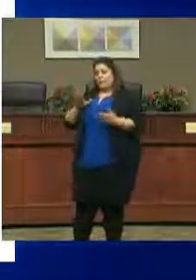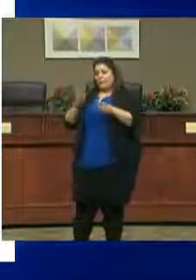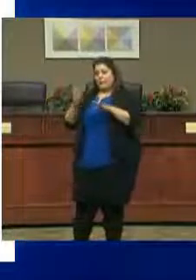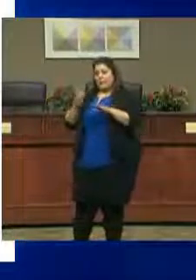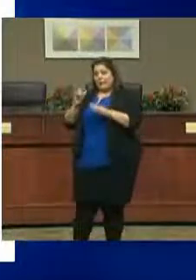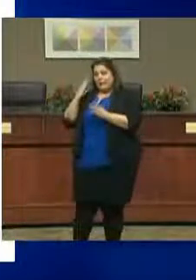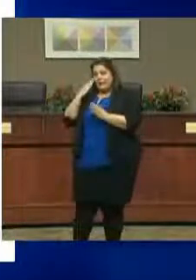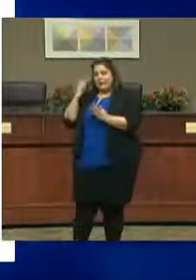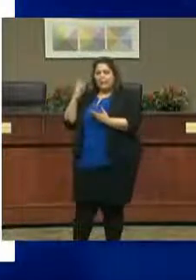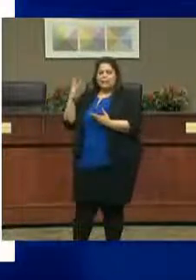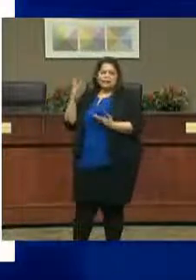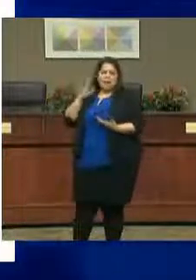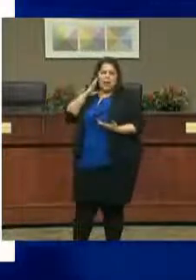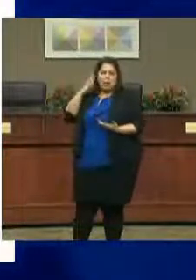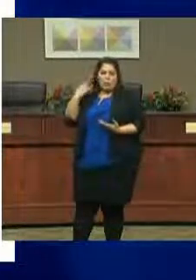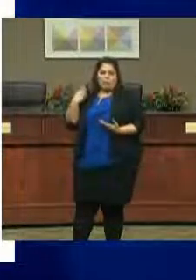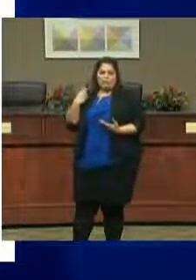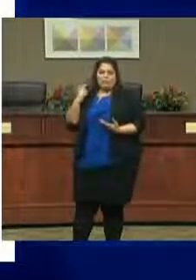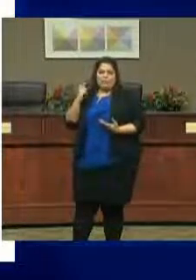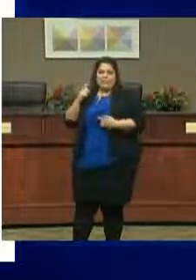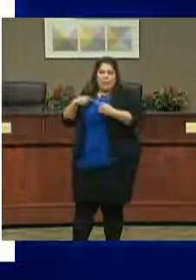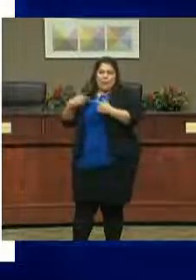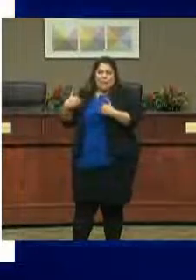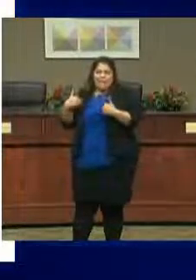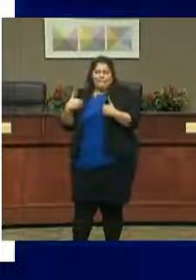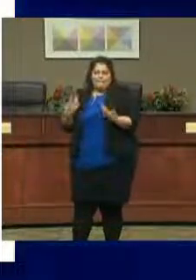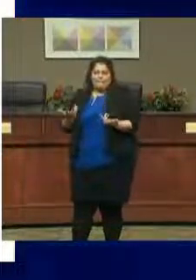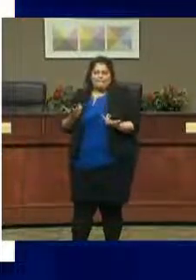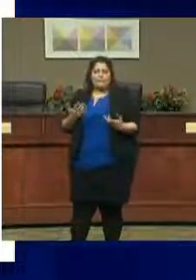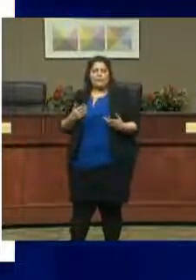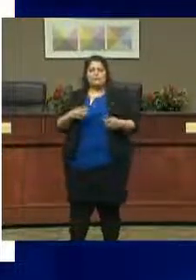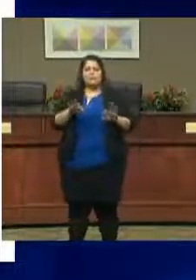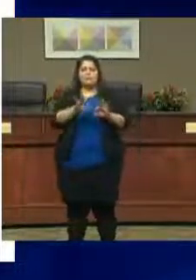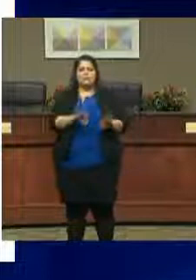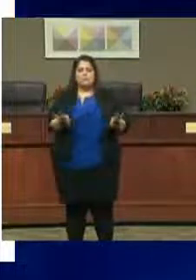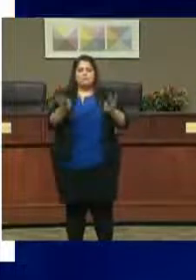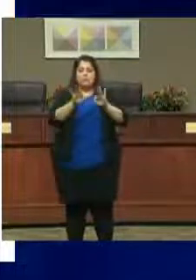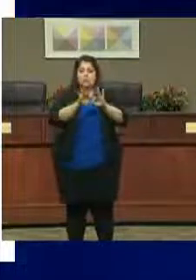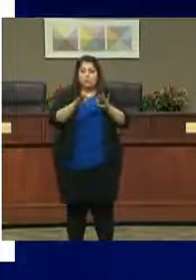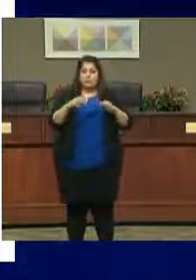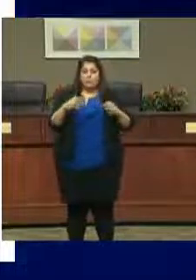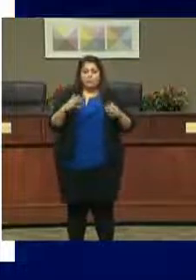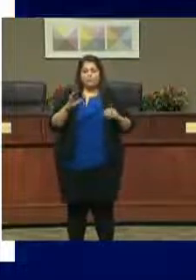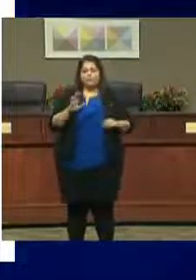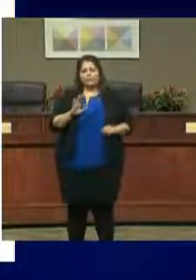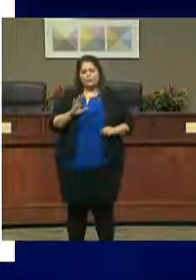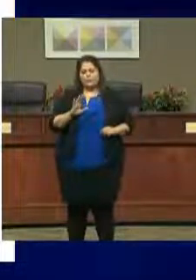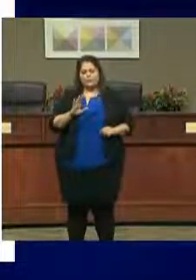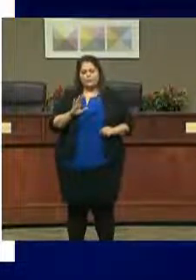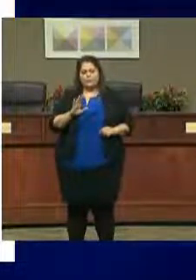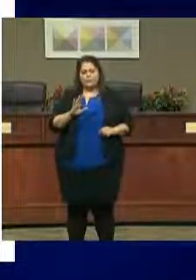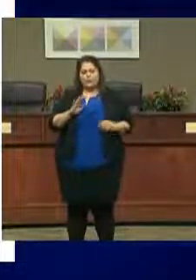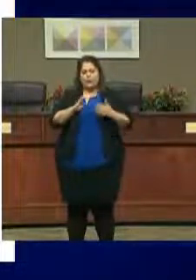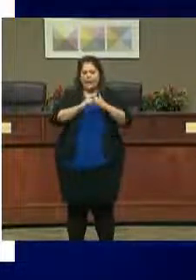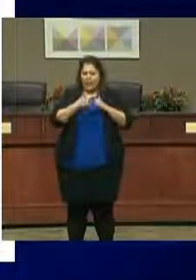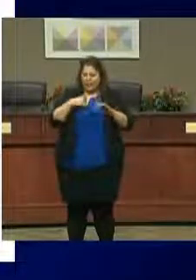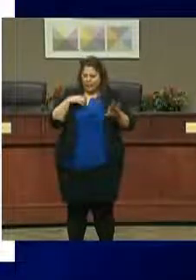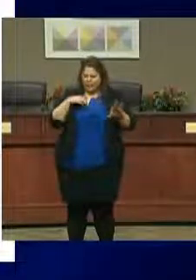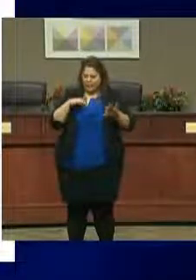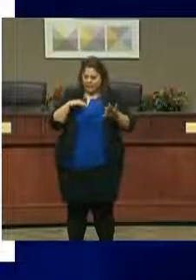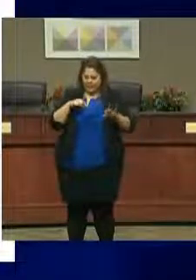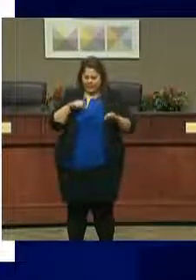it. Important to know is that, and let me see how I can explain this well to you.